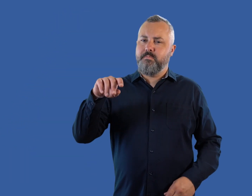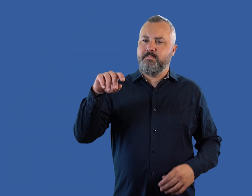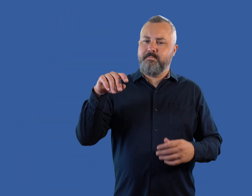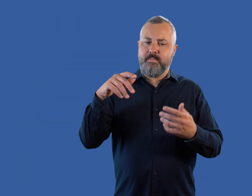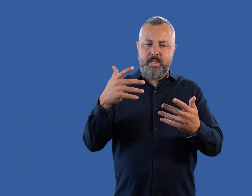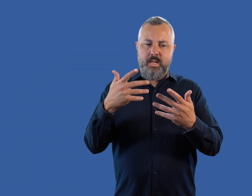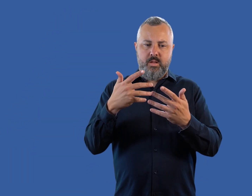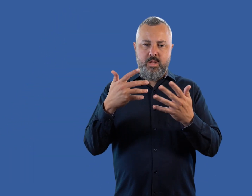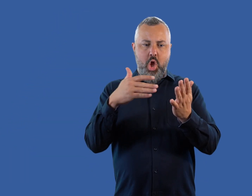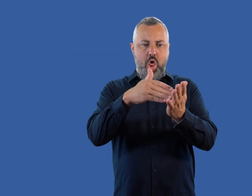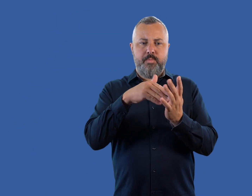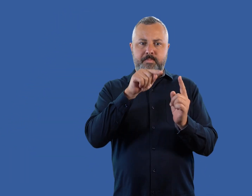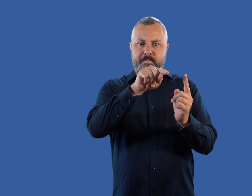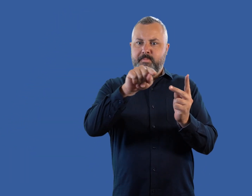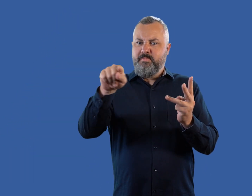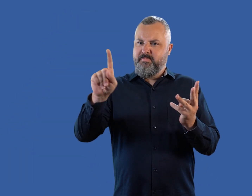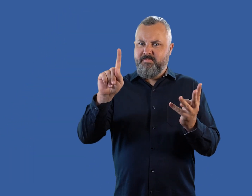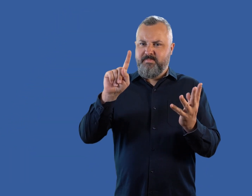So, what help do I need to find?